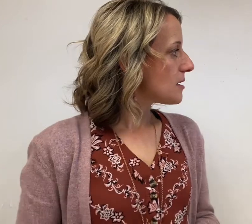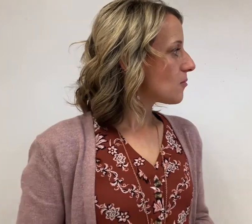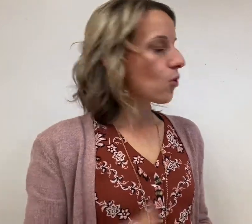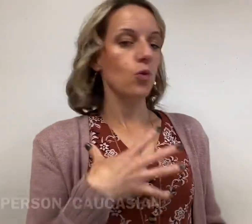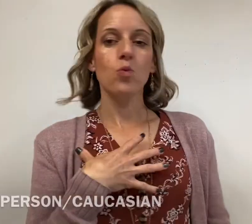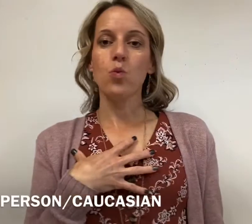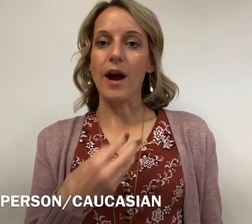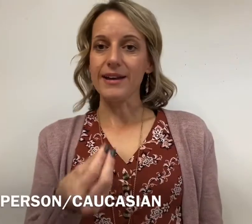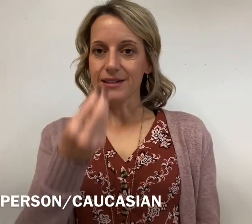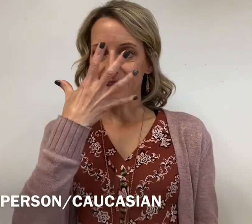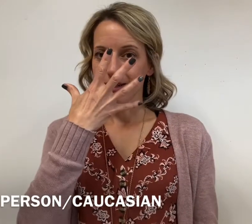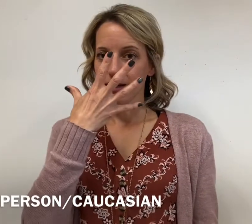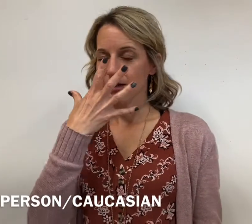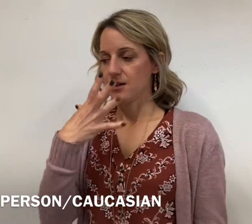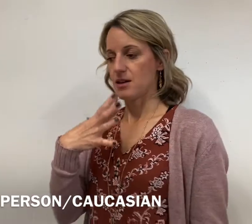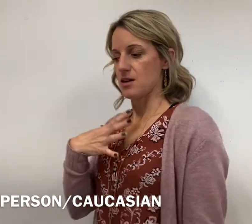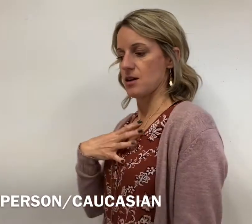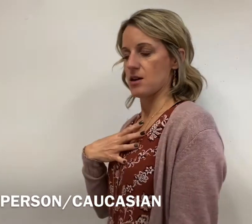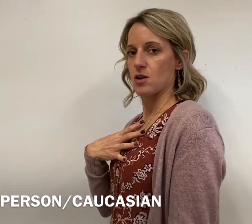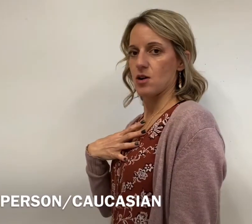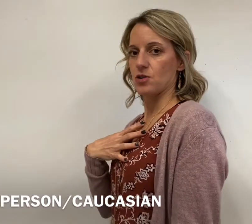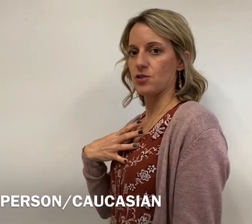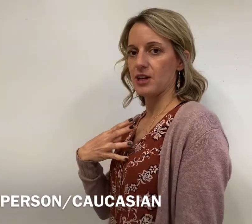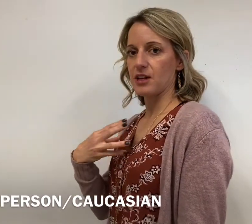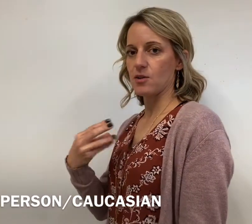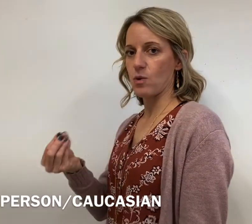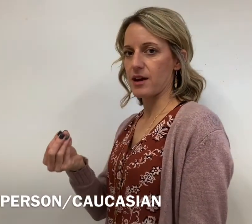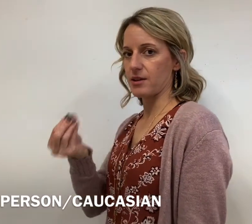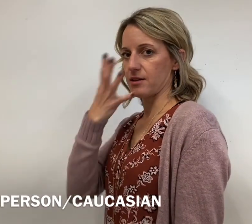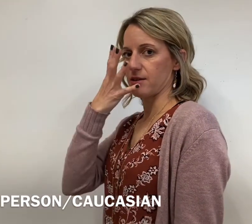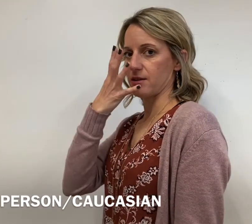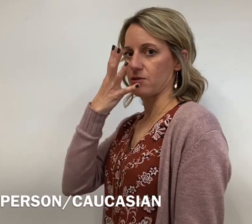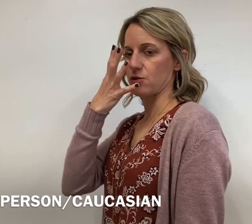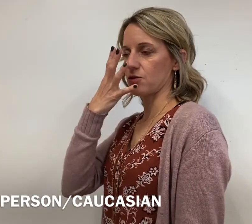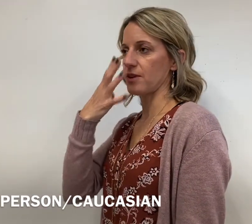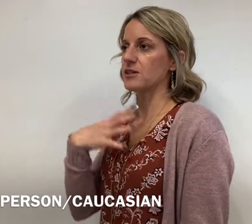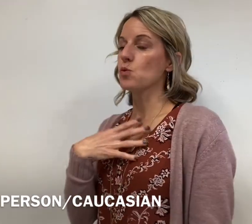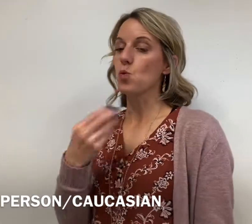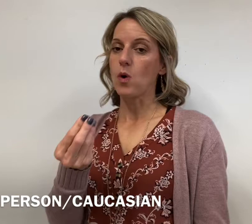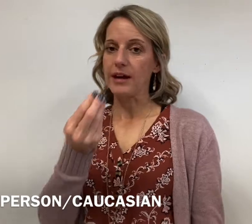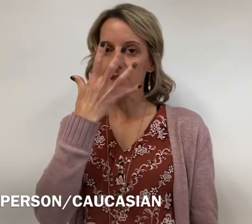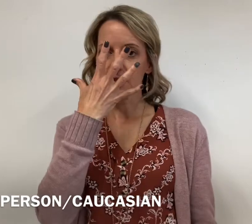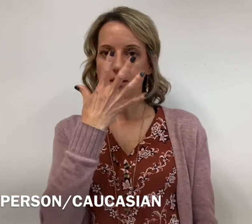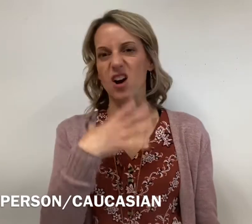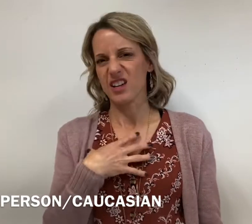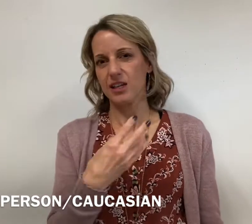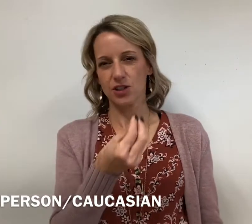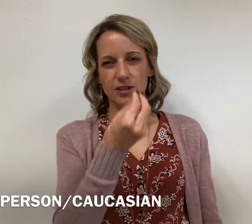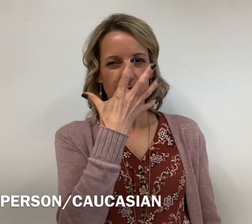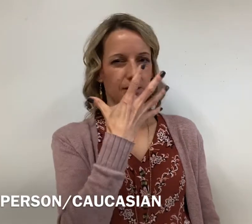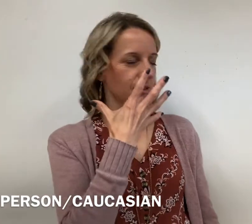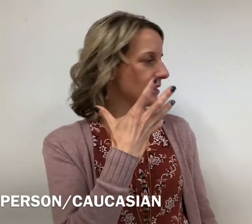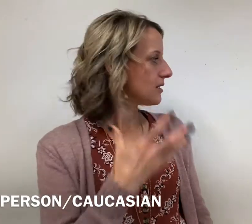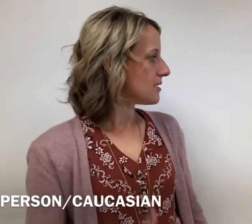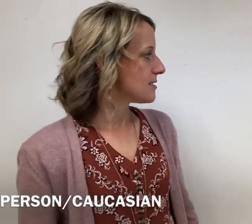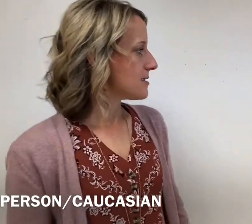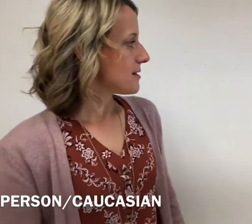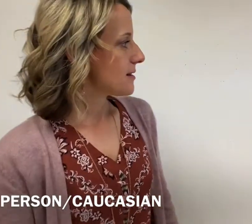Or white, you're taking the white towards your face, white, Caucasian.